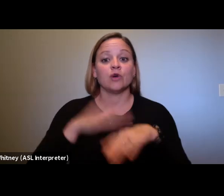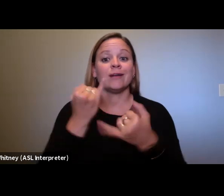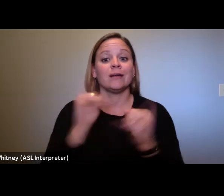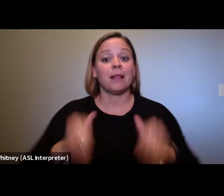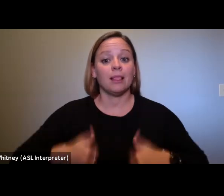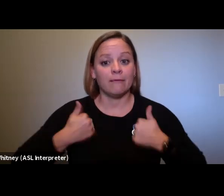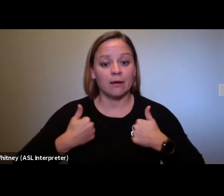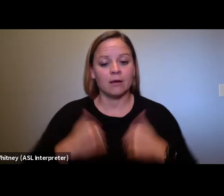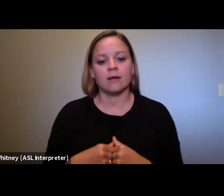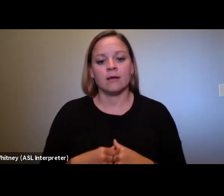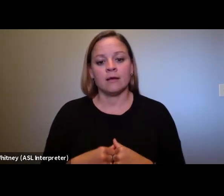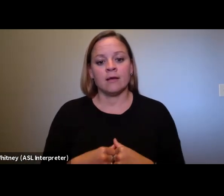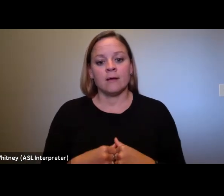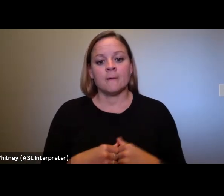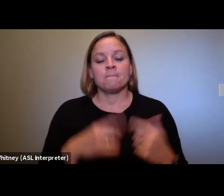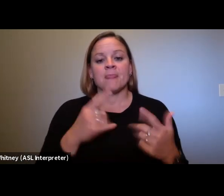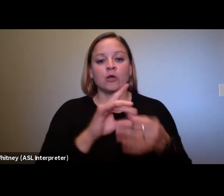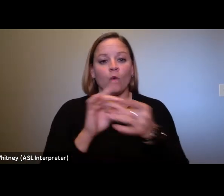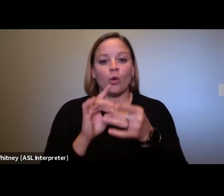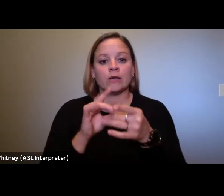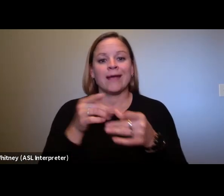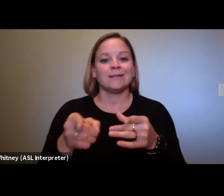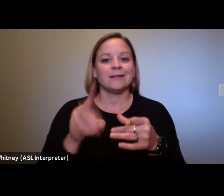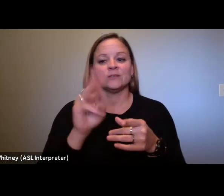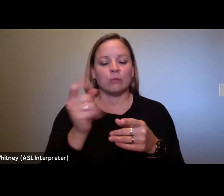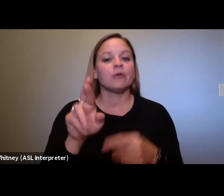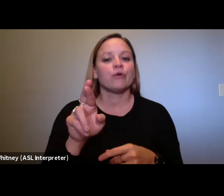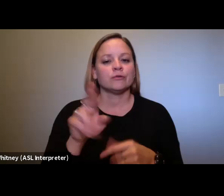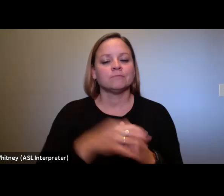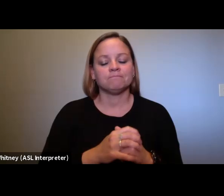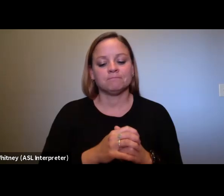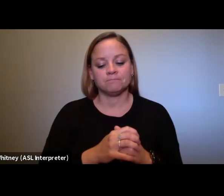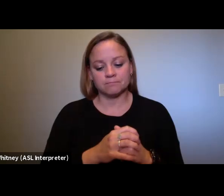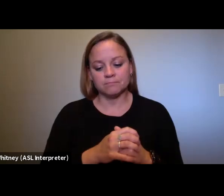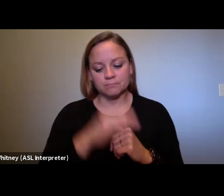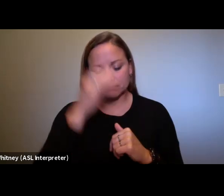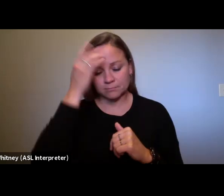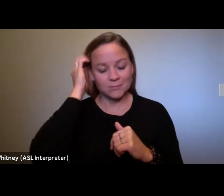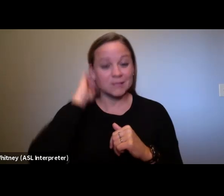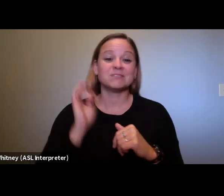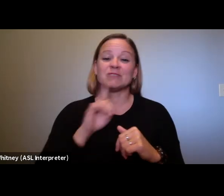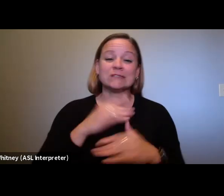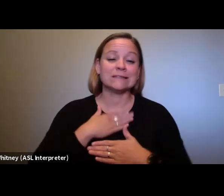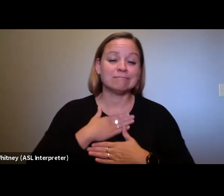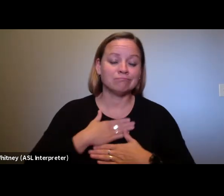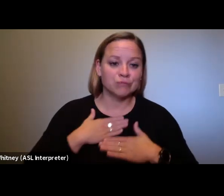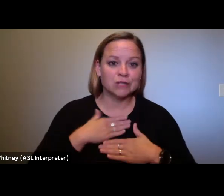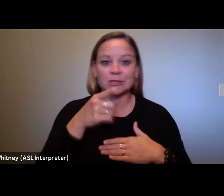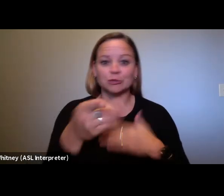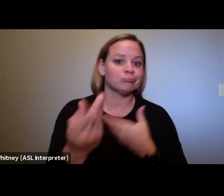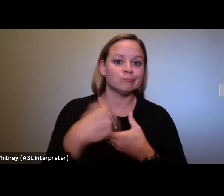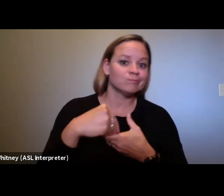Living and coordinate these ILNet webinars. So I really appreciate you all joining us